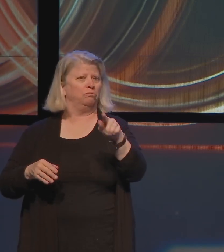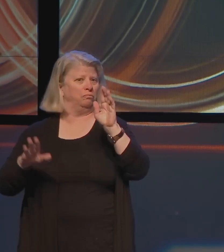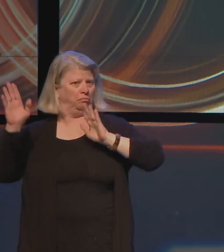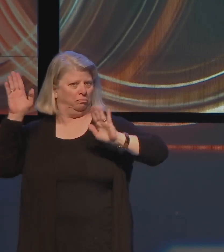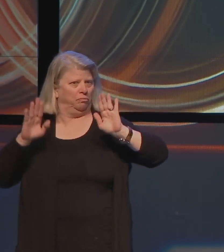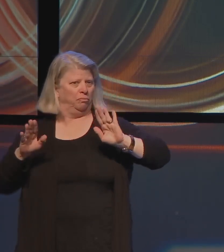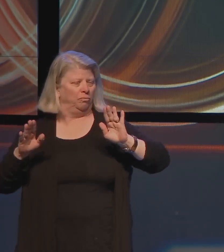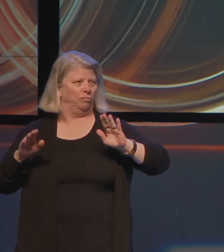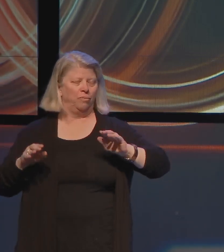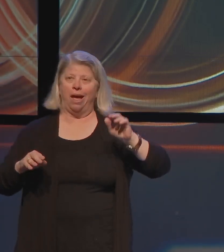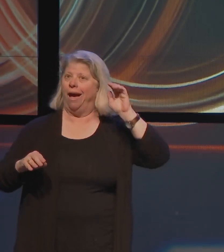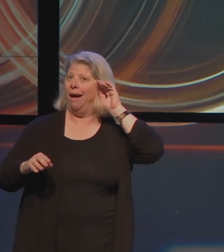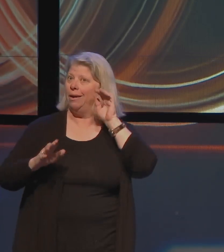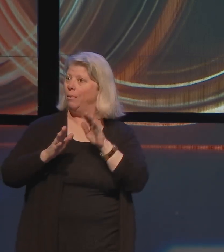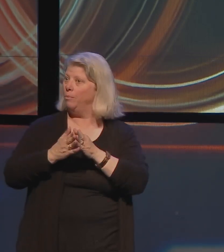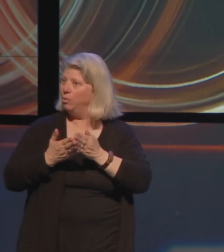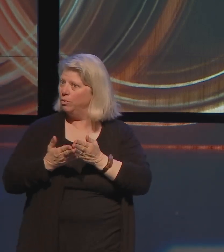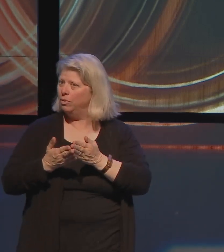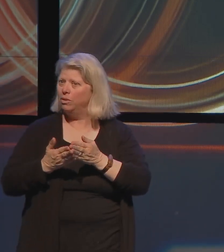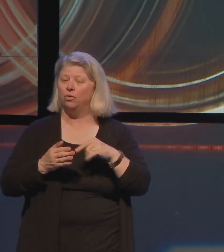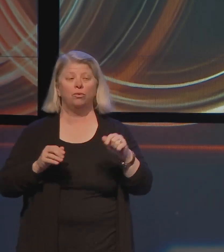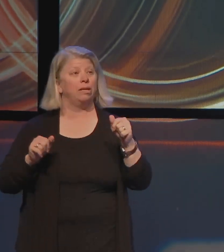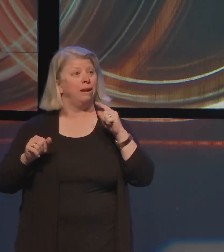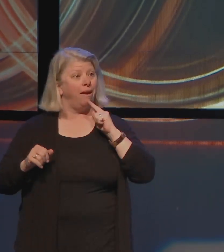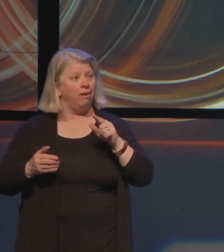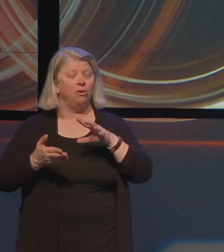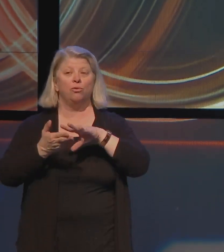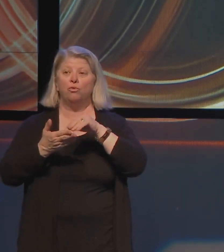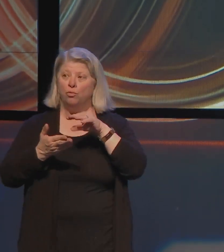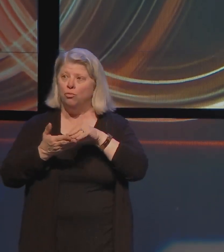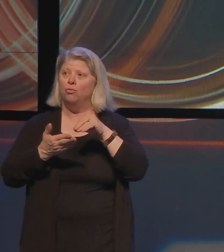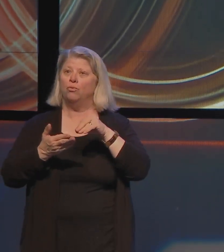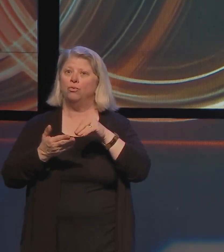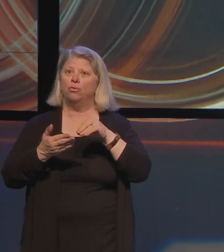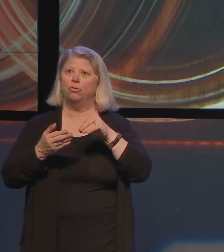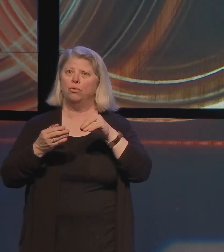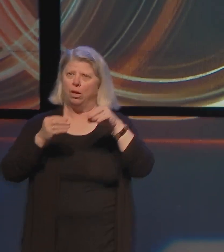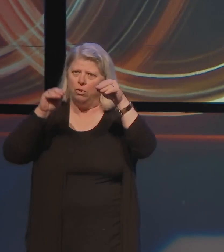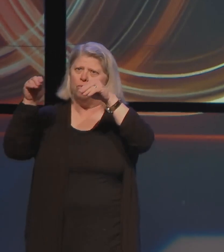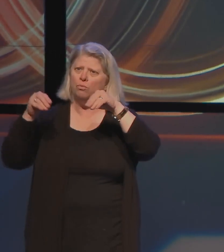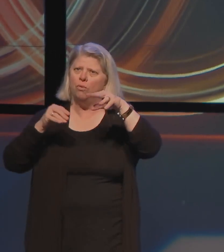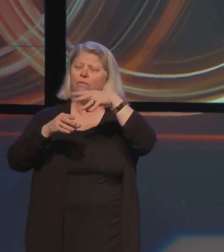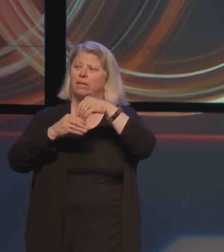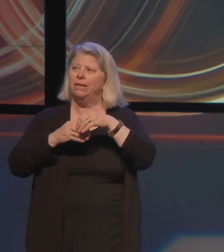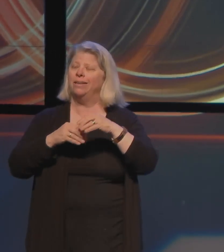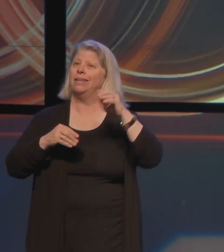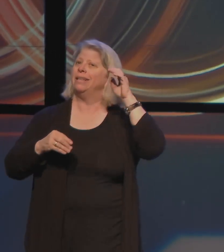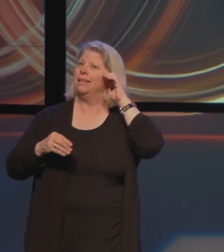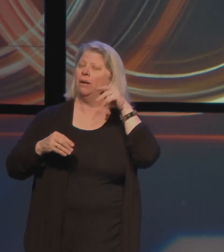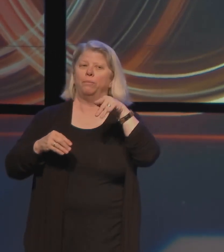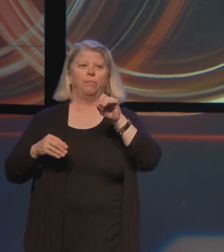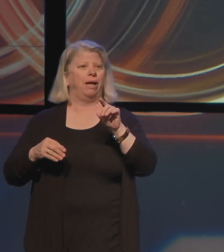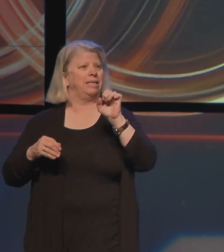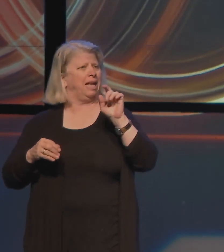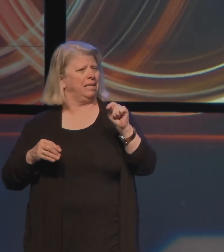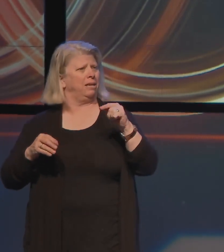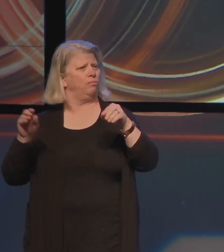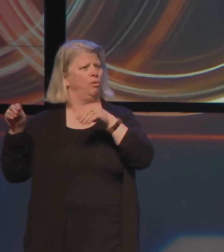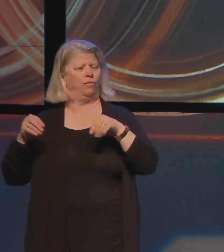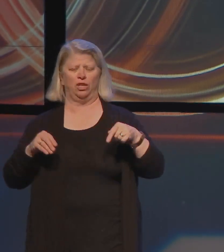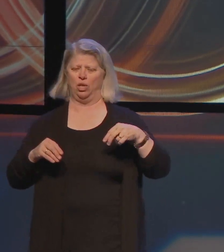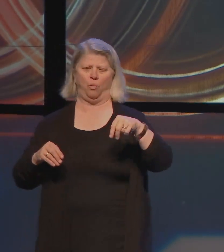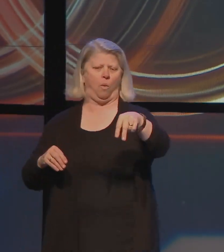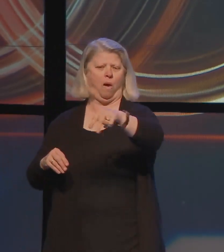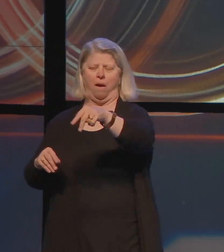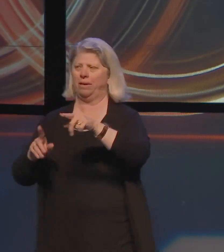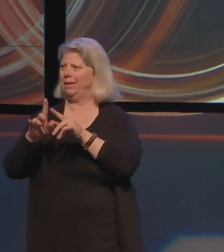Right? Audiobooks, right? You can actually learn but produce movement in that. When you're listening to a podcast, say, I'm going to move. I'm just going to walk